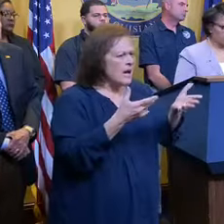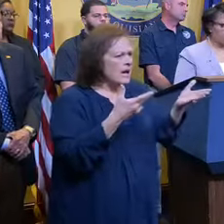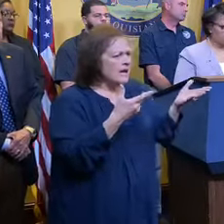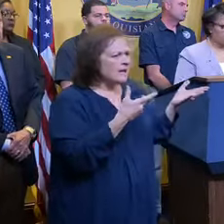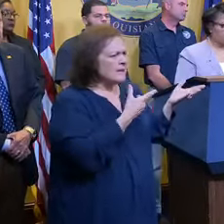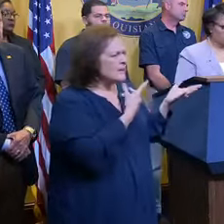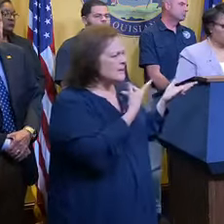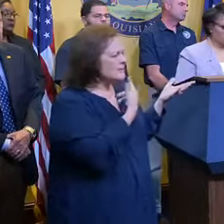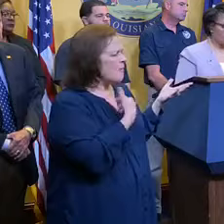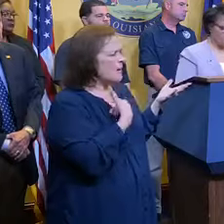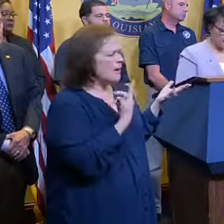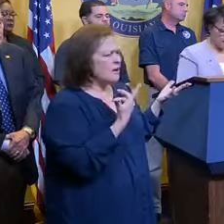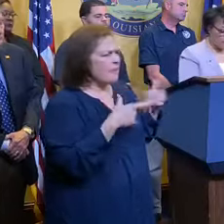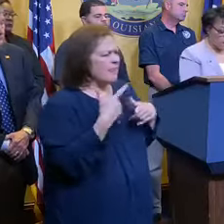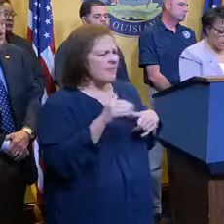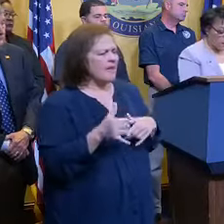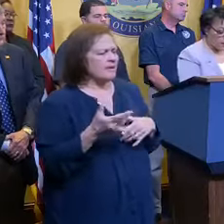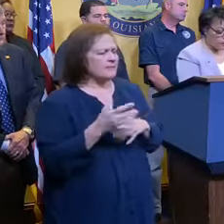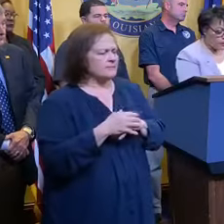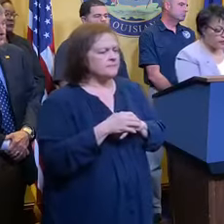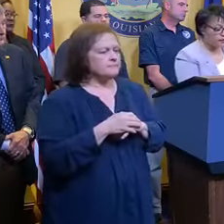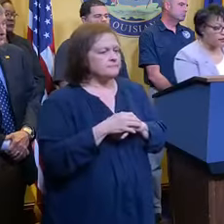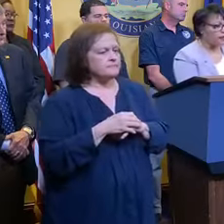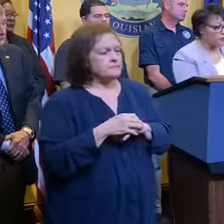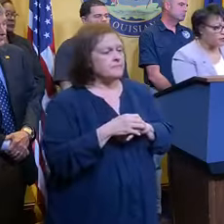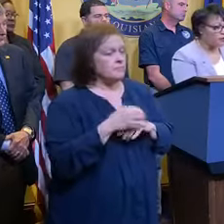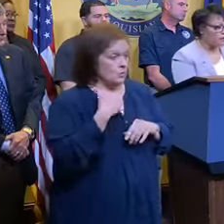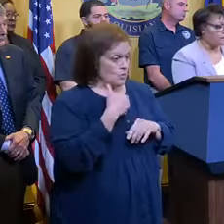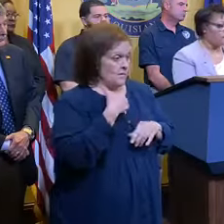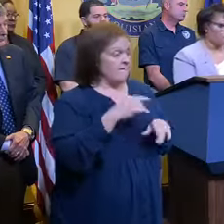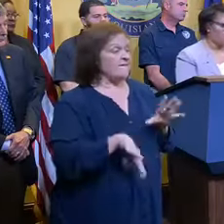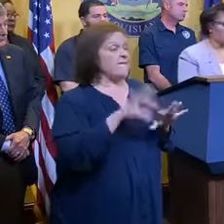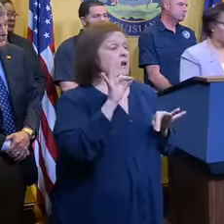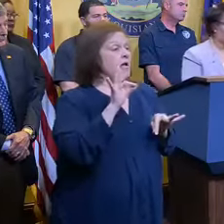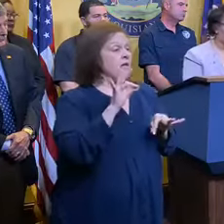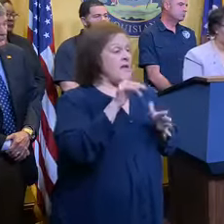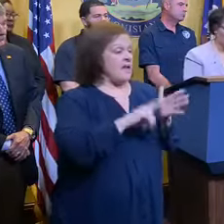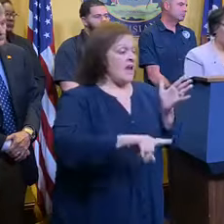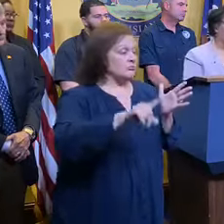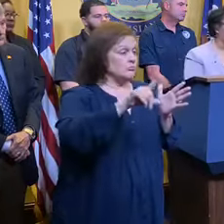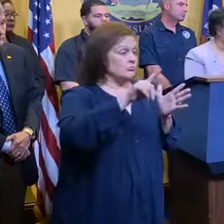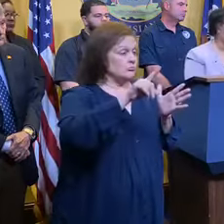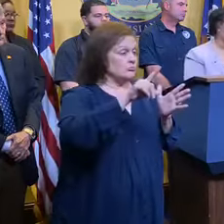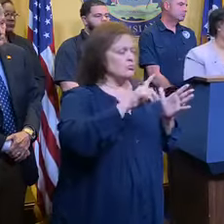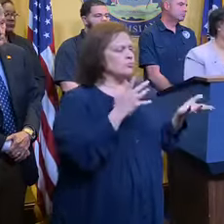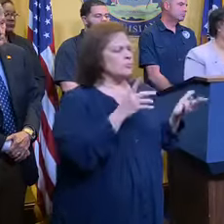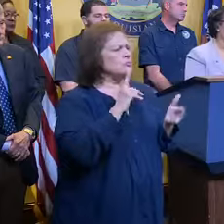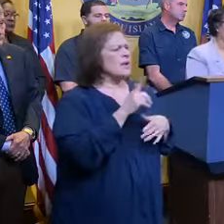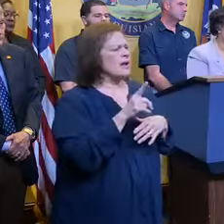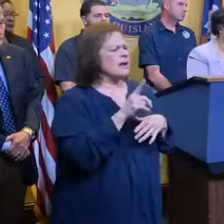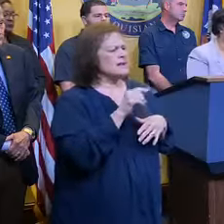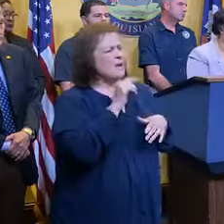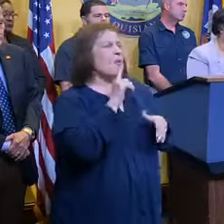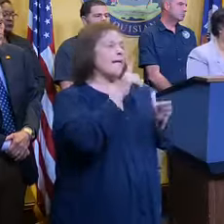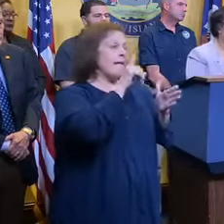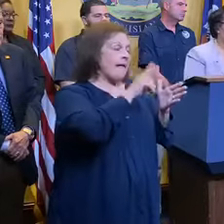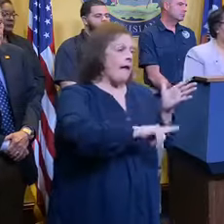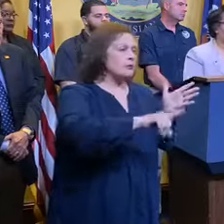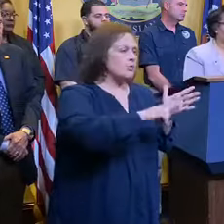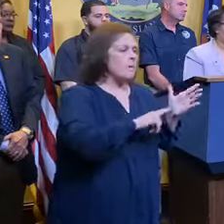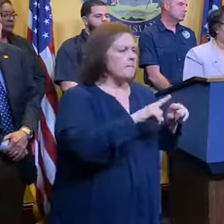Your reaction to that? They have. We did learn of the cancellation. Well, really, it's not a